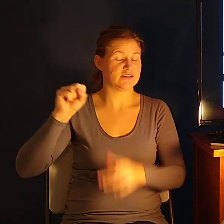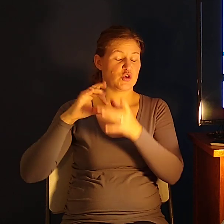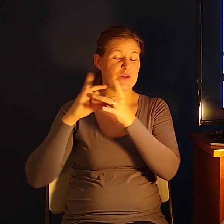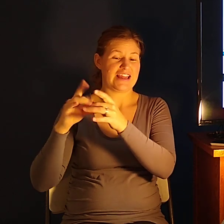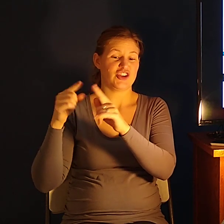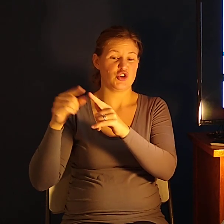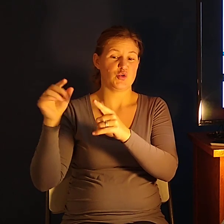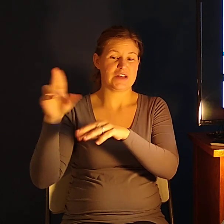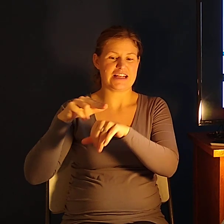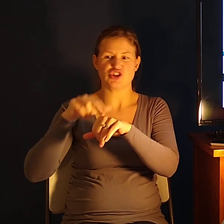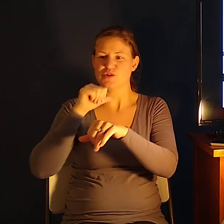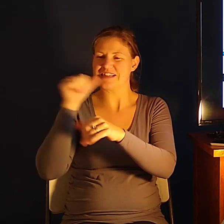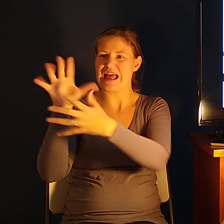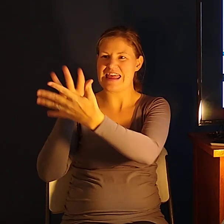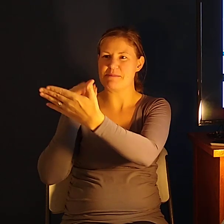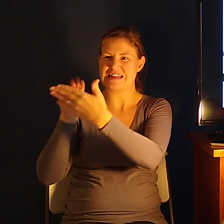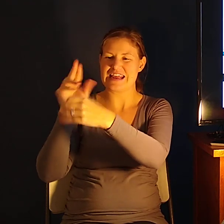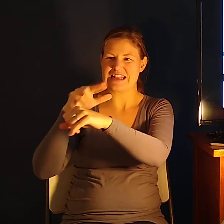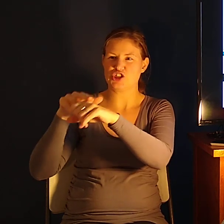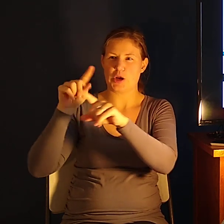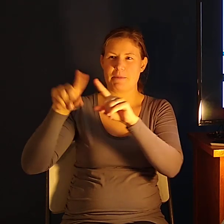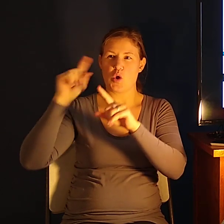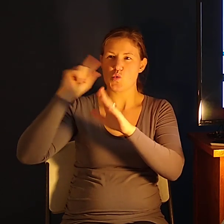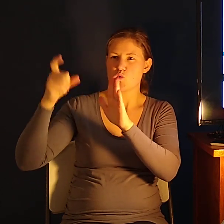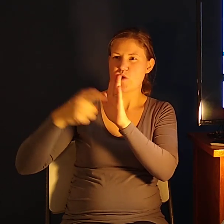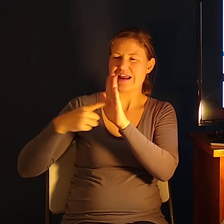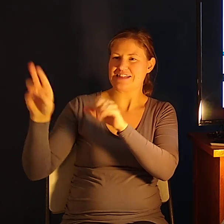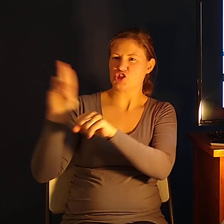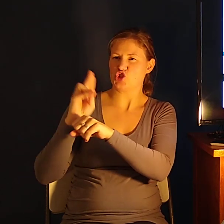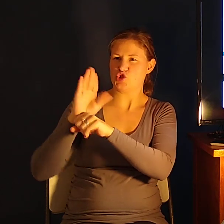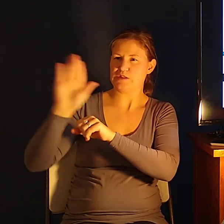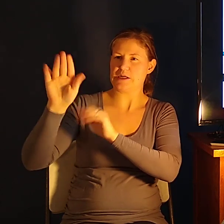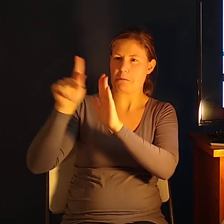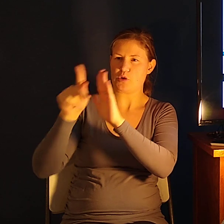imitate nature, but to recognize and employ its principles.